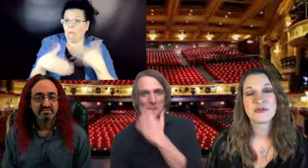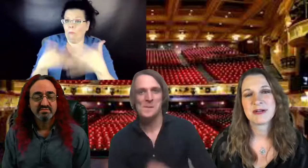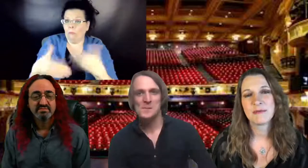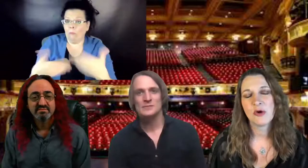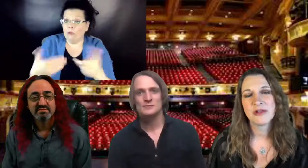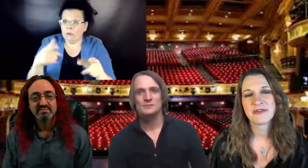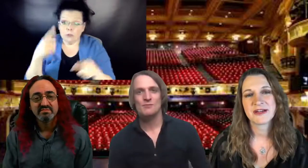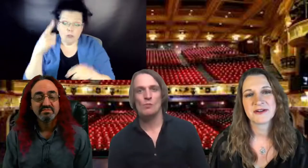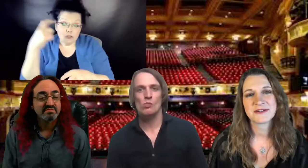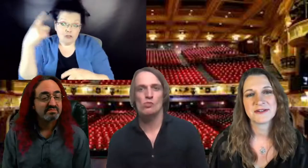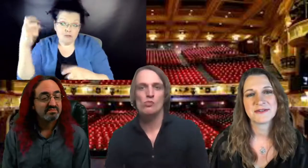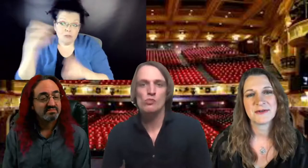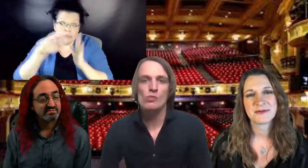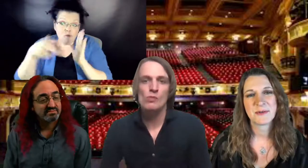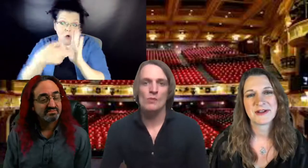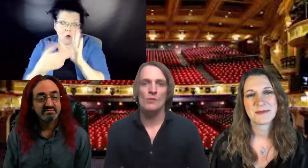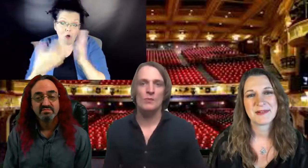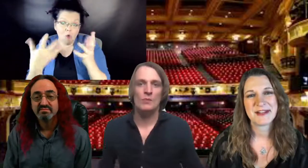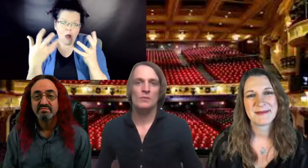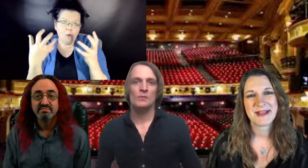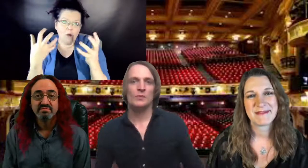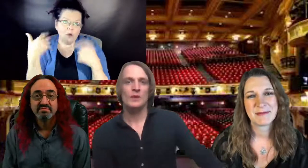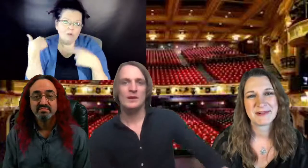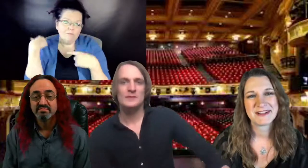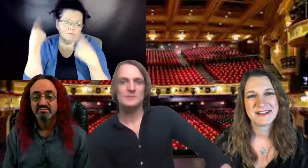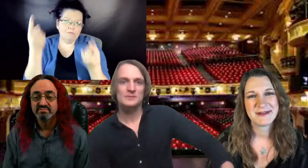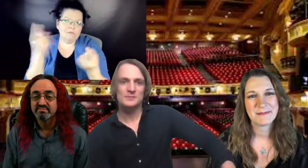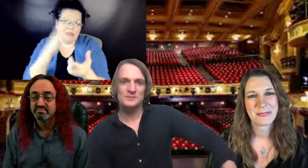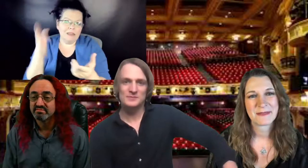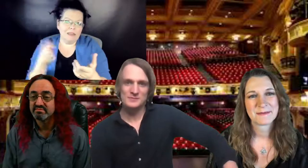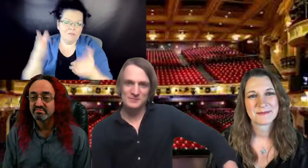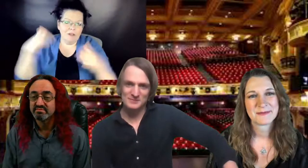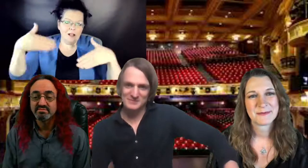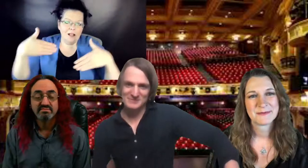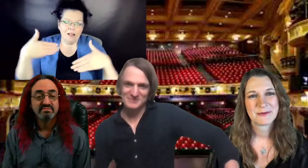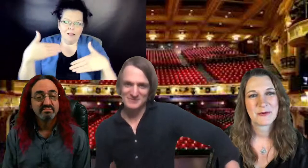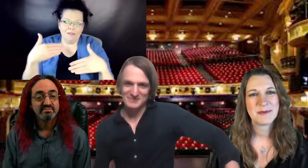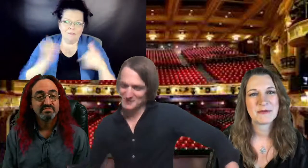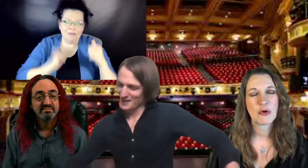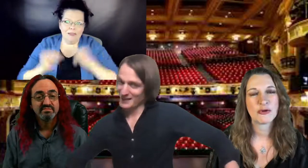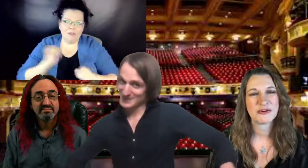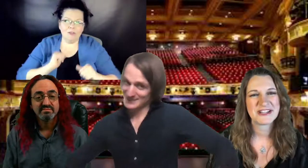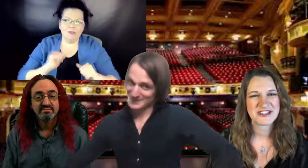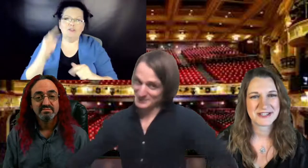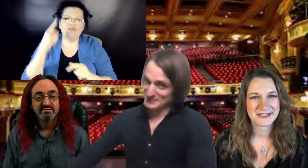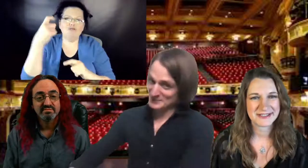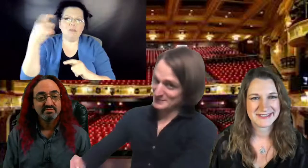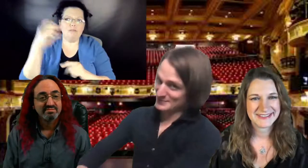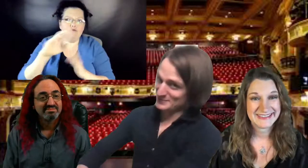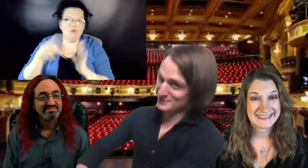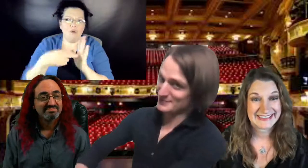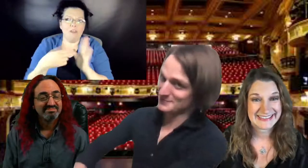Is there a dream role of a character you've always wanted to play but haven't played yet? What would be a role you're